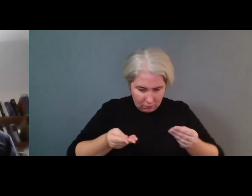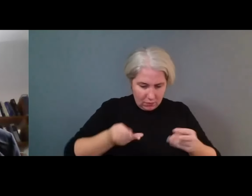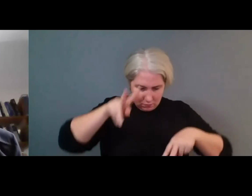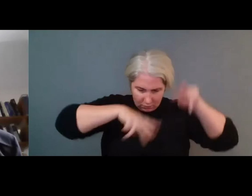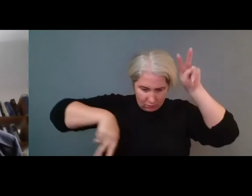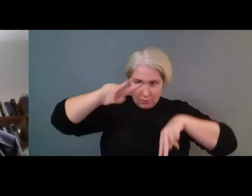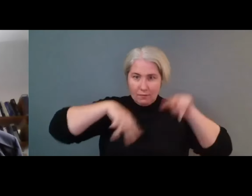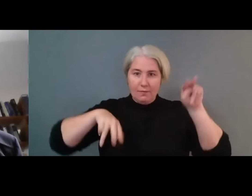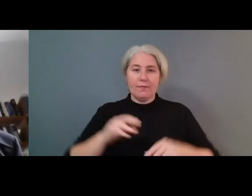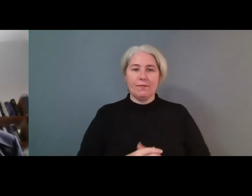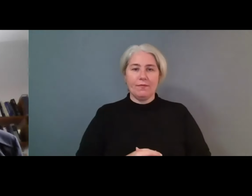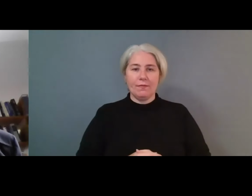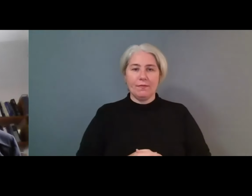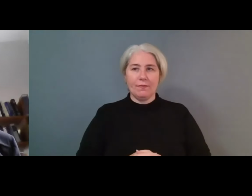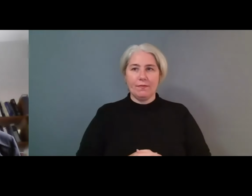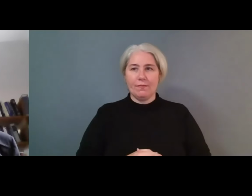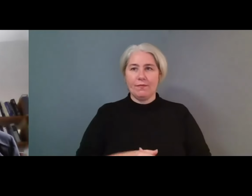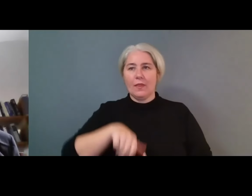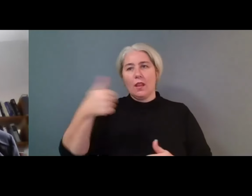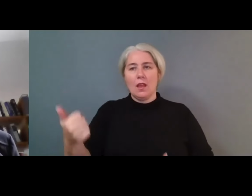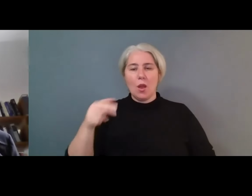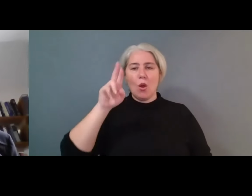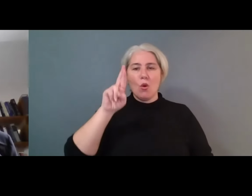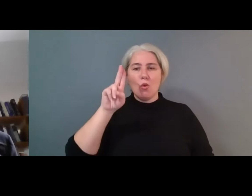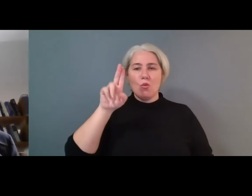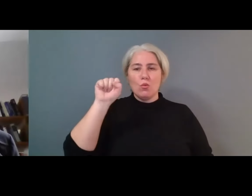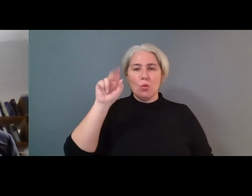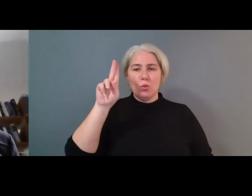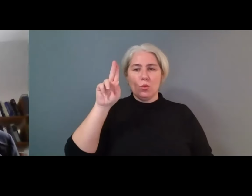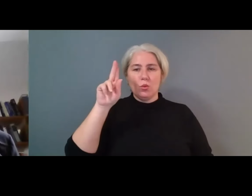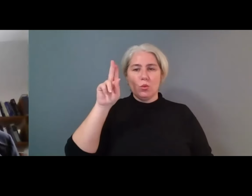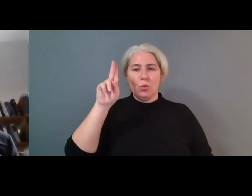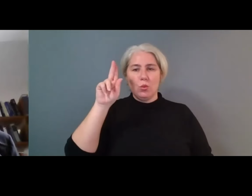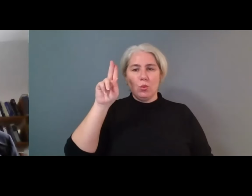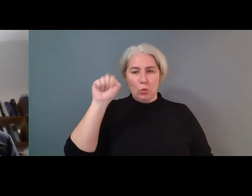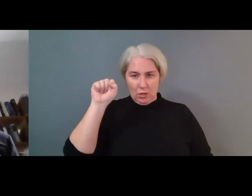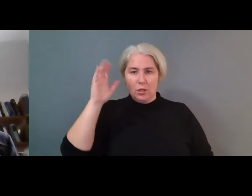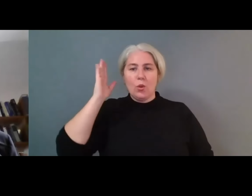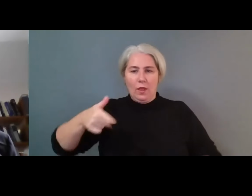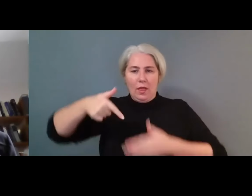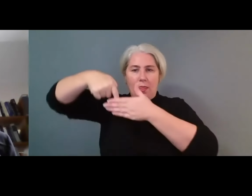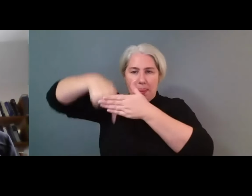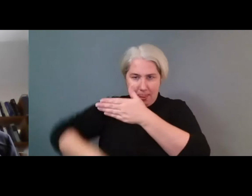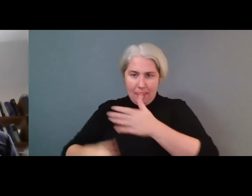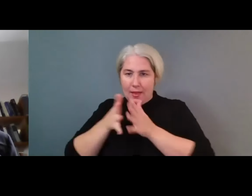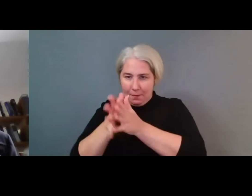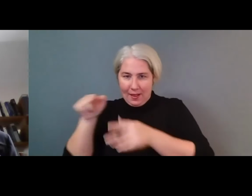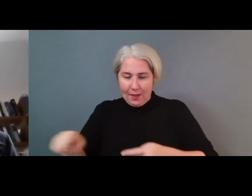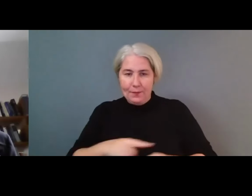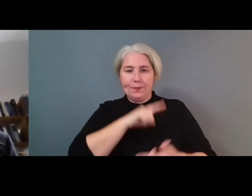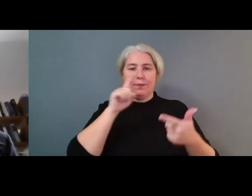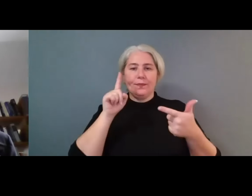colleague Jonas Riskus will talk about. The second instrument is individual communications. These